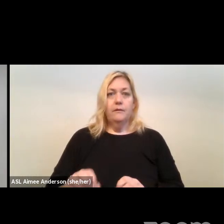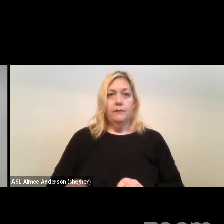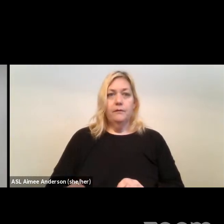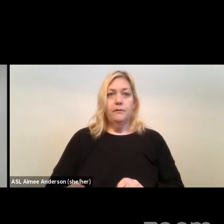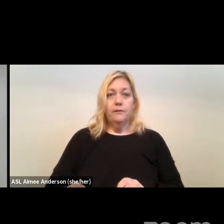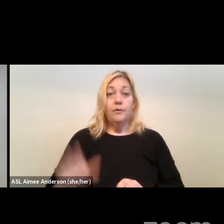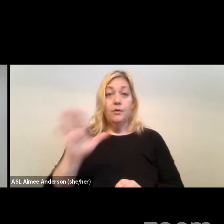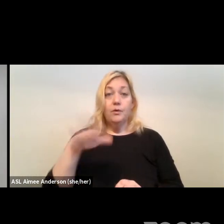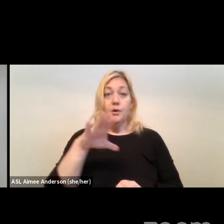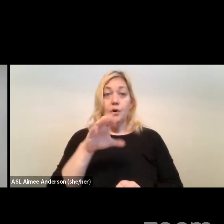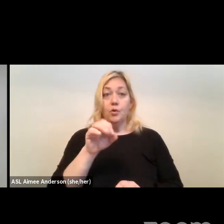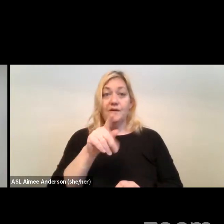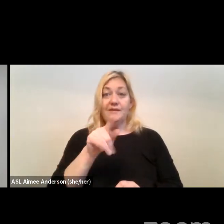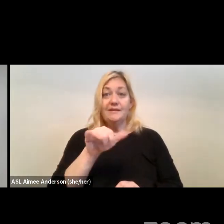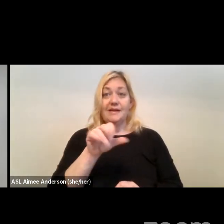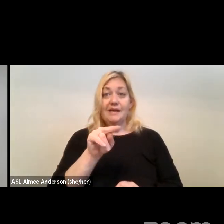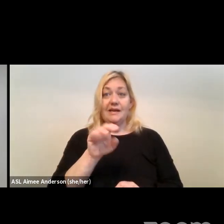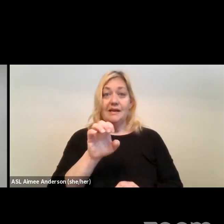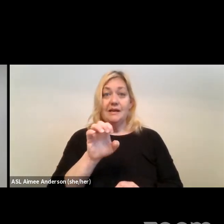Christine?